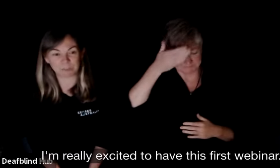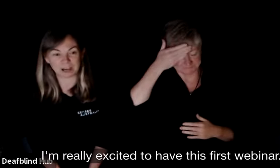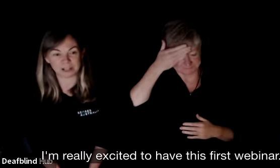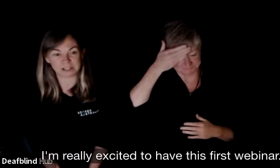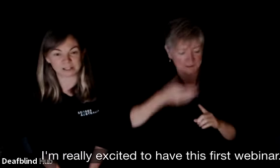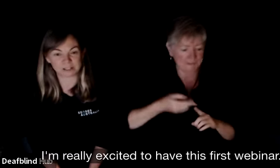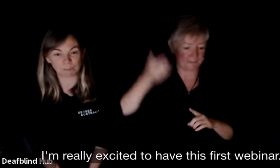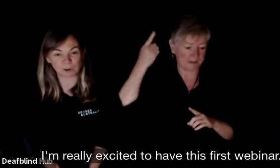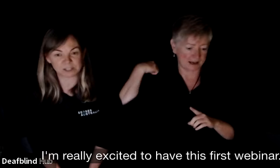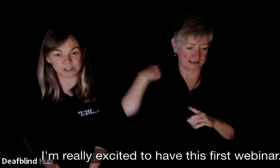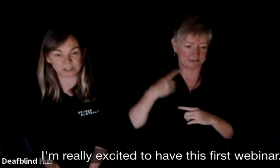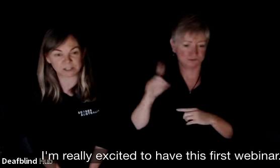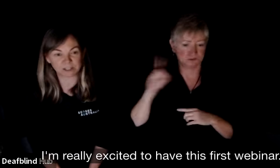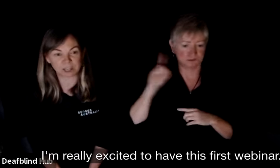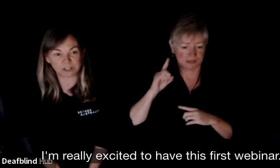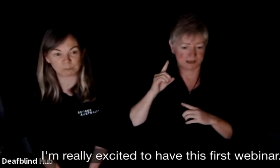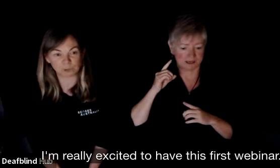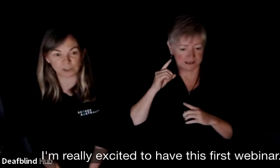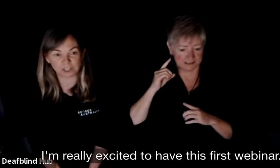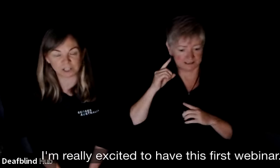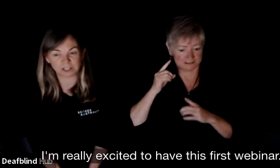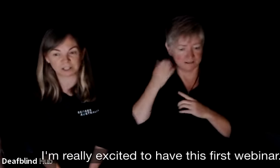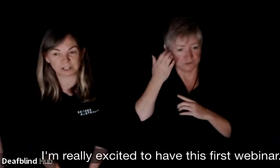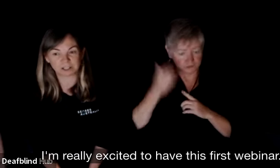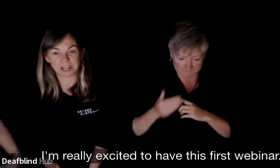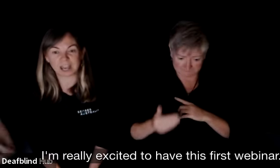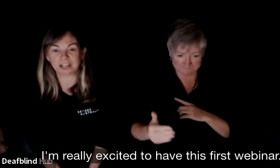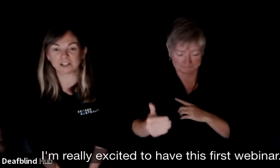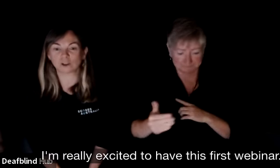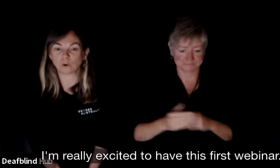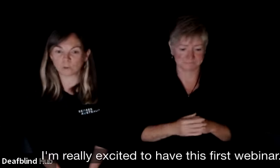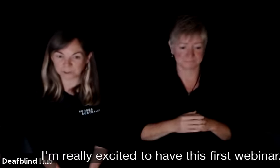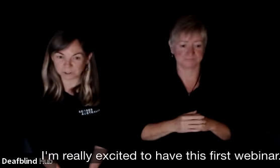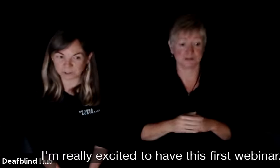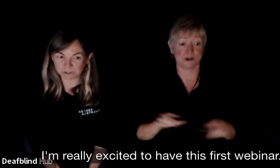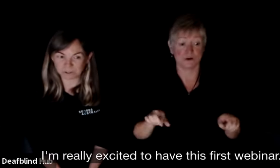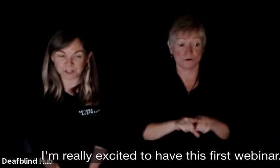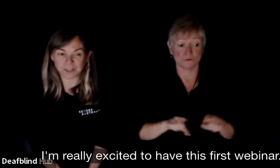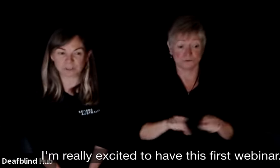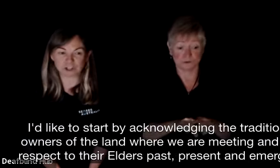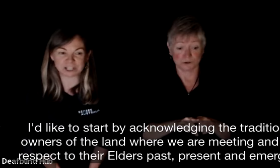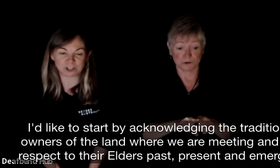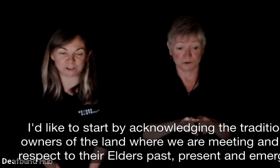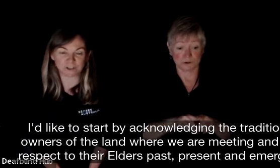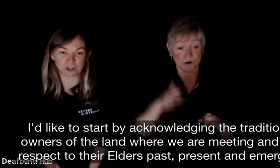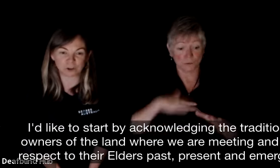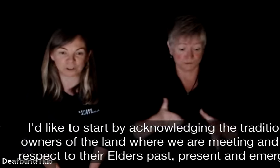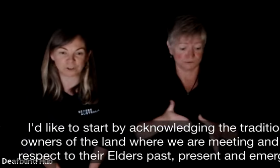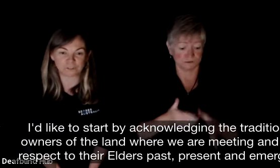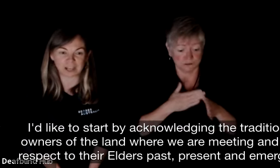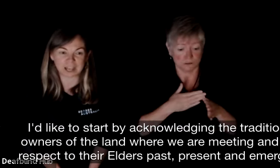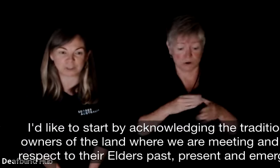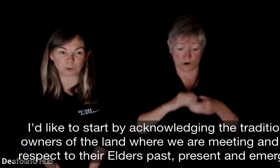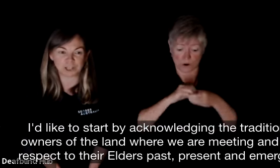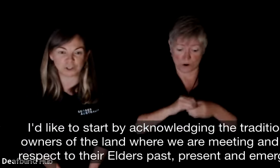elders, past, present and emerging, and also the traditional owners